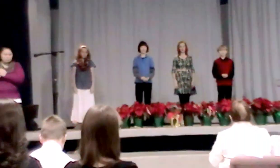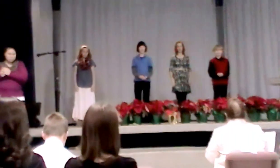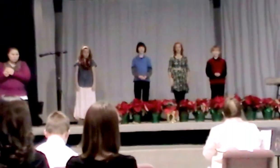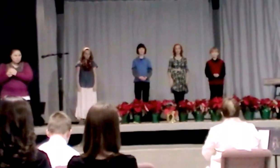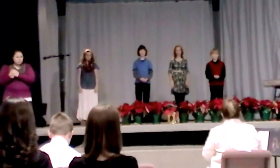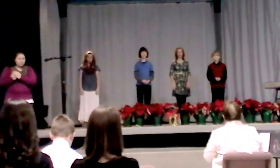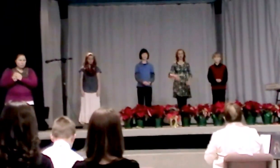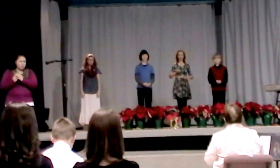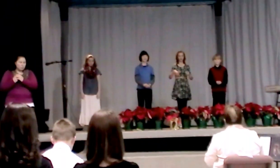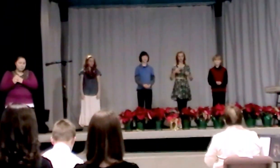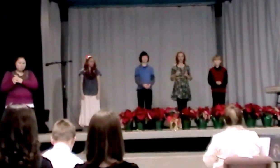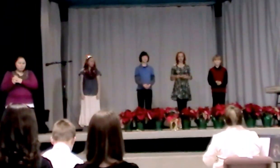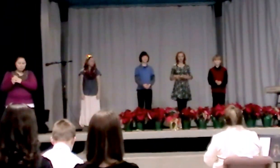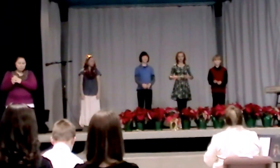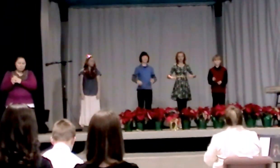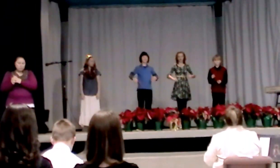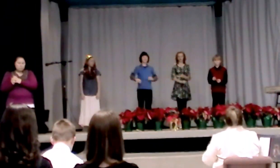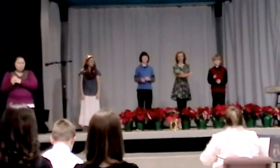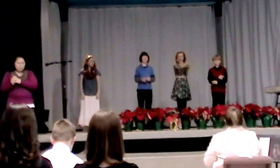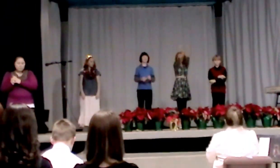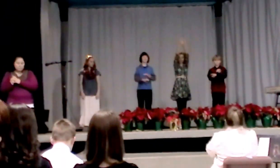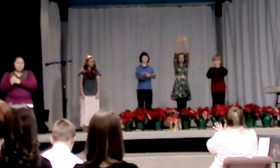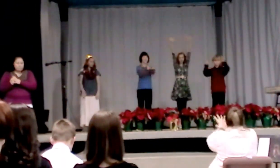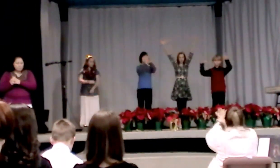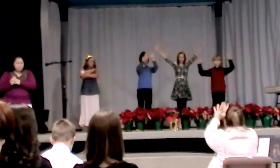Thy perfect light.